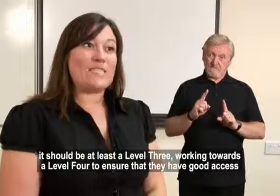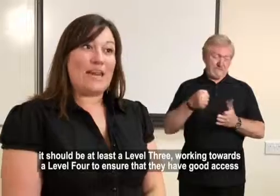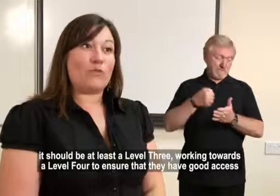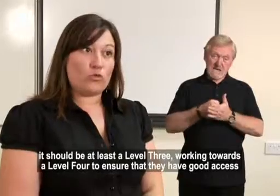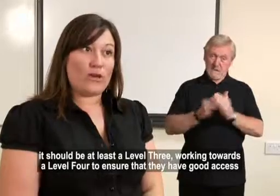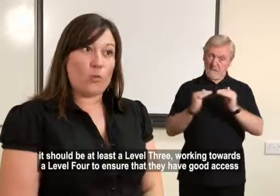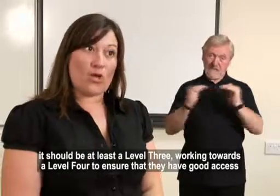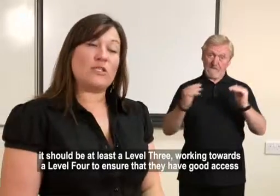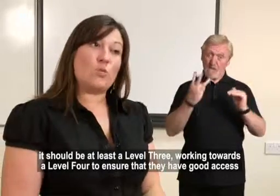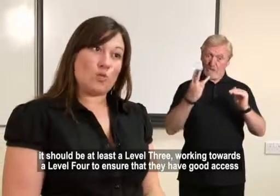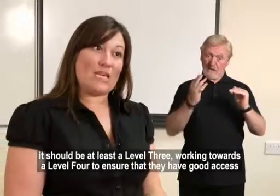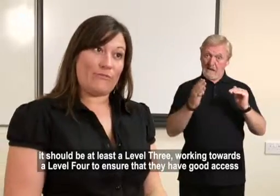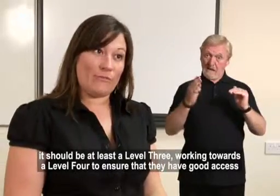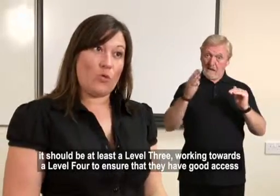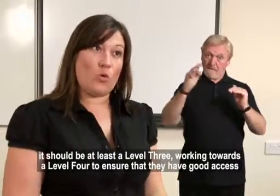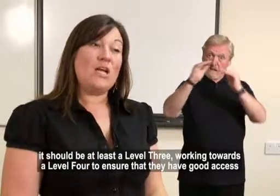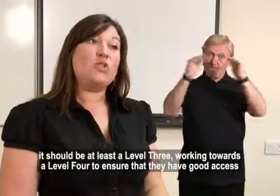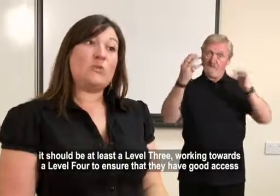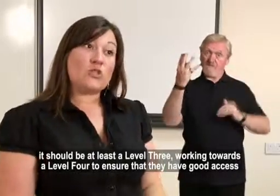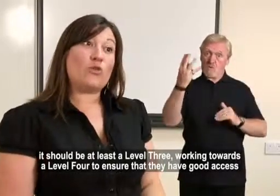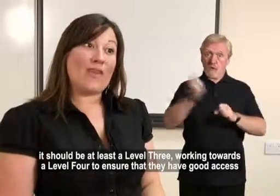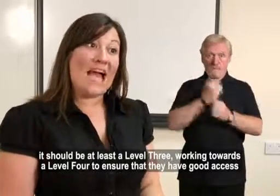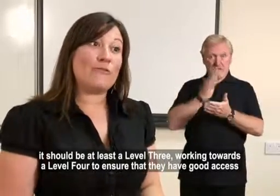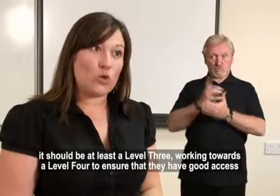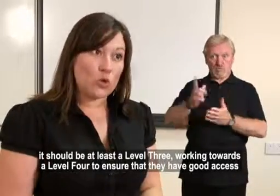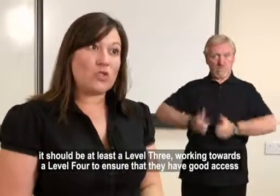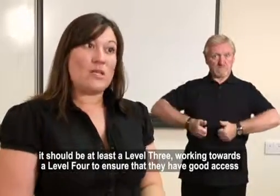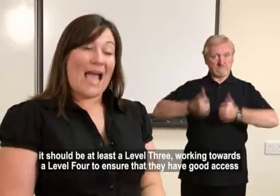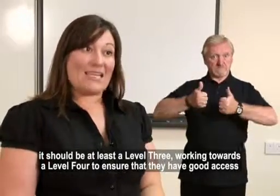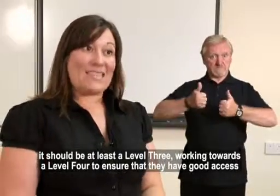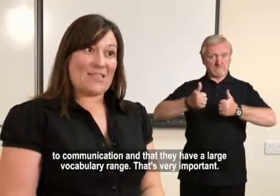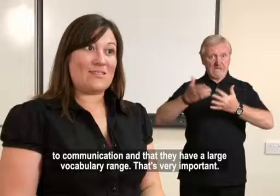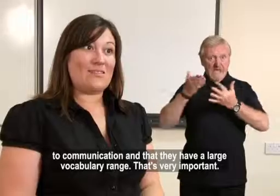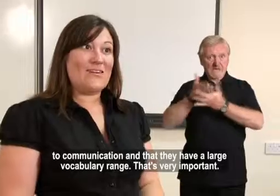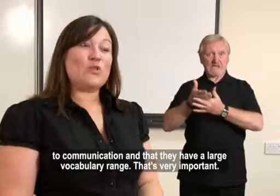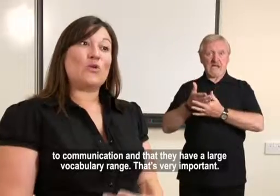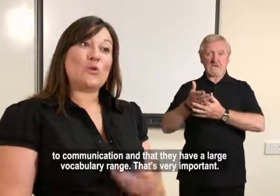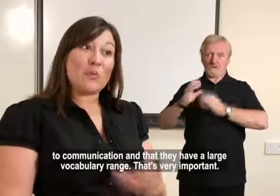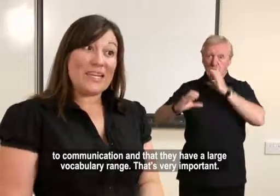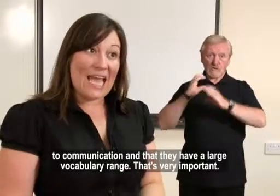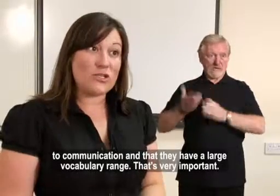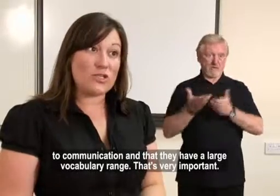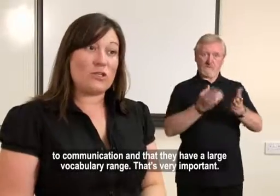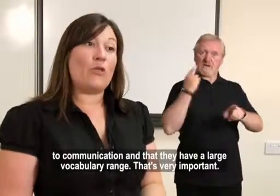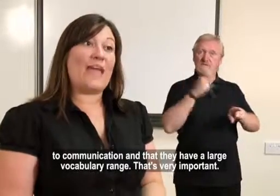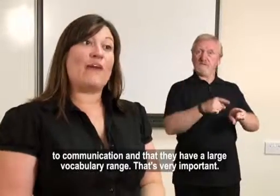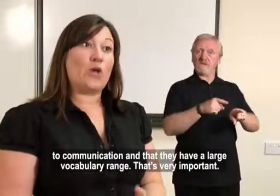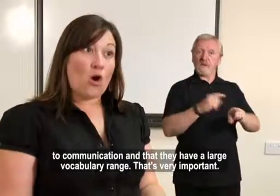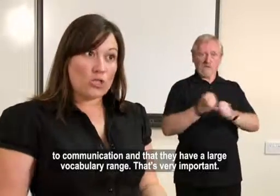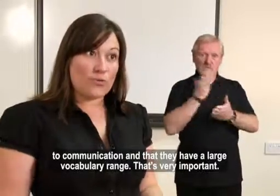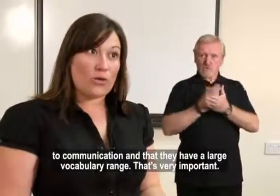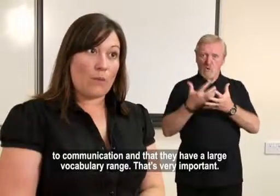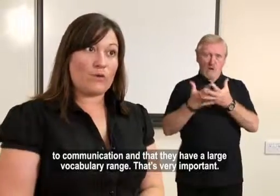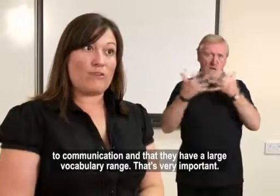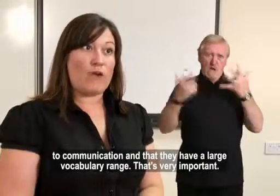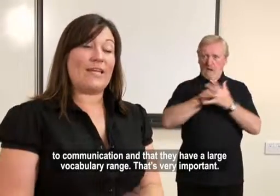at least a level 3, working towards a level 4, to ensure that they have good access to communication and that they have a